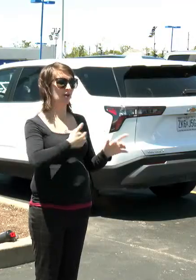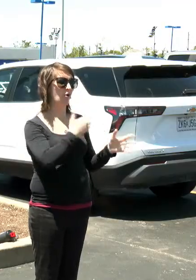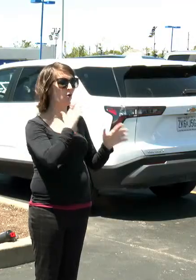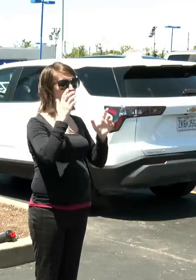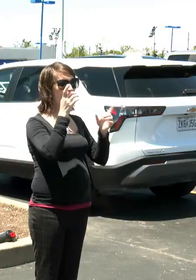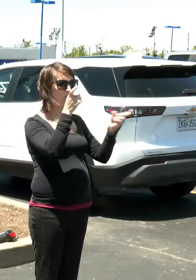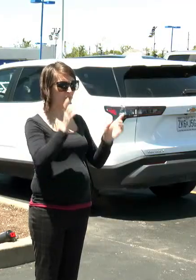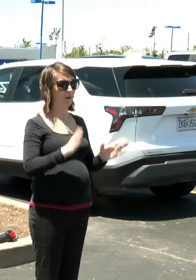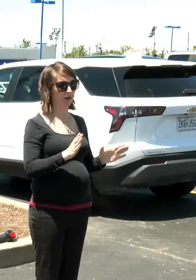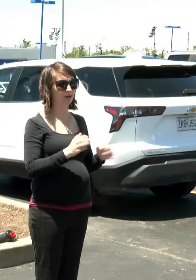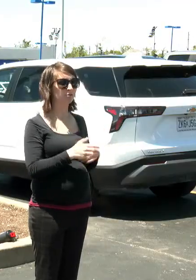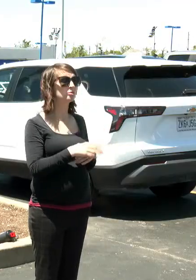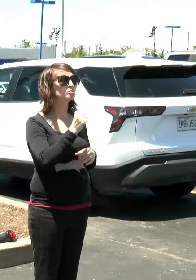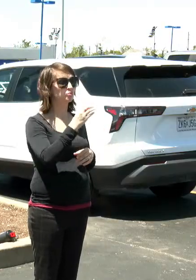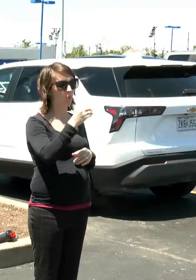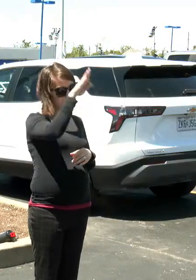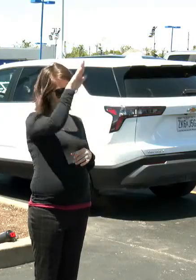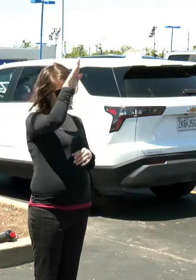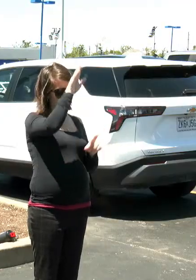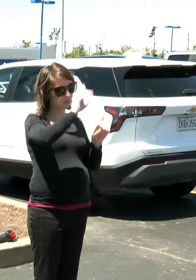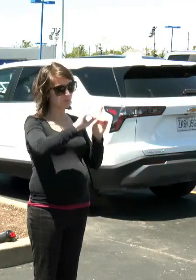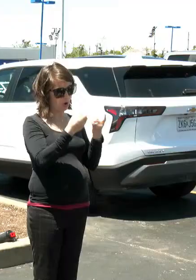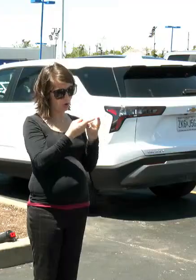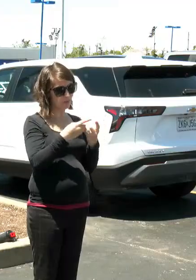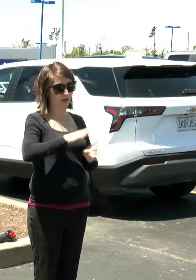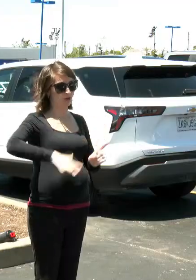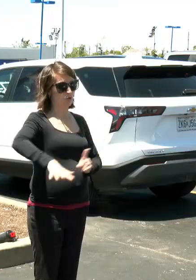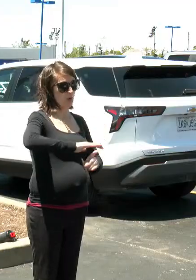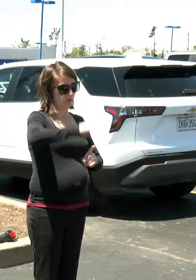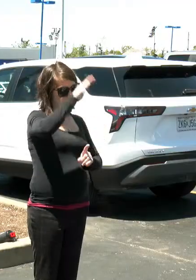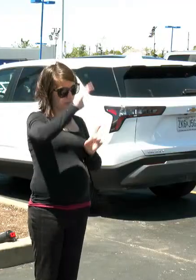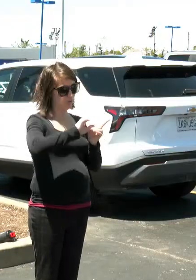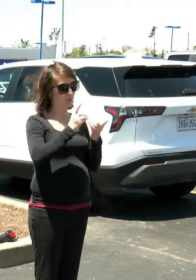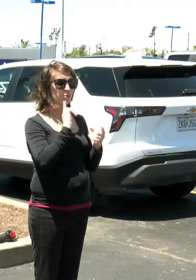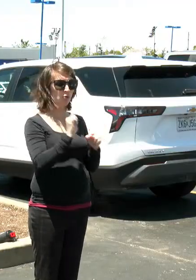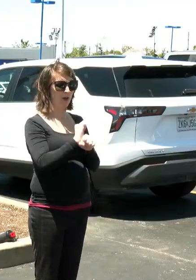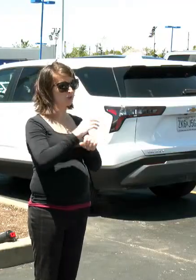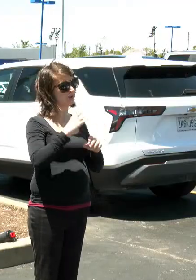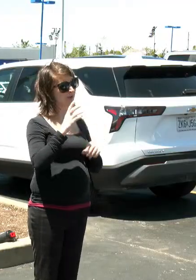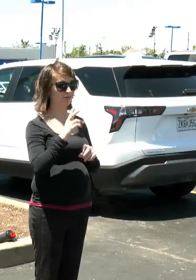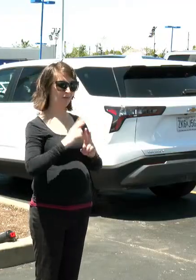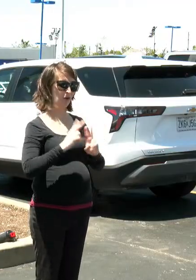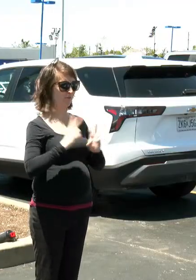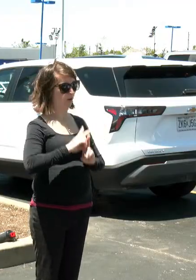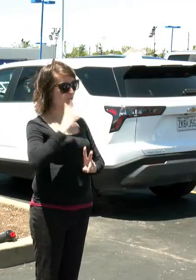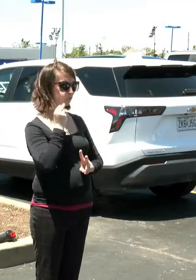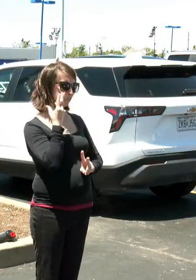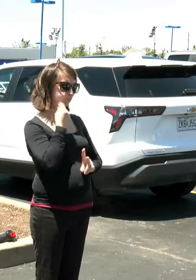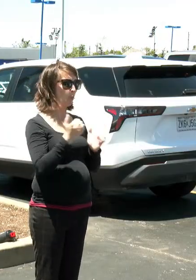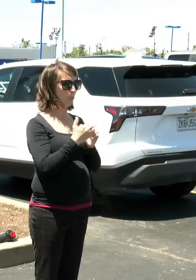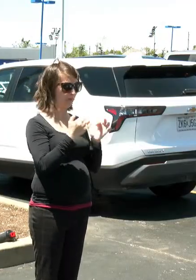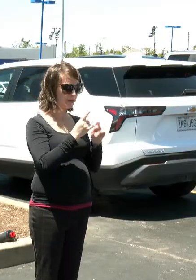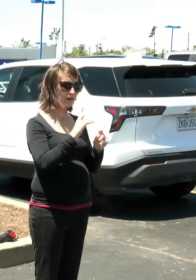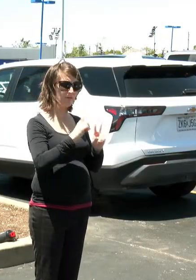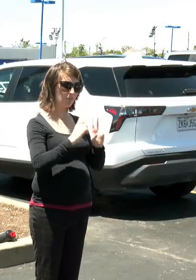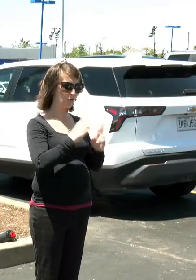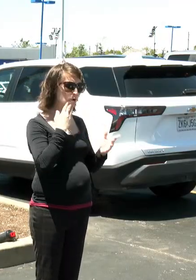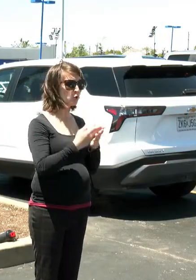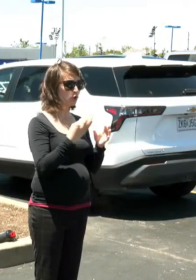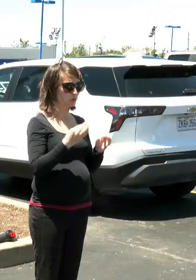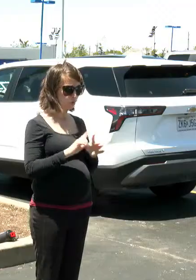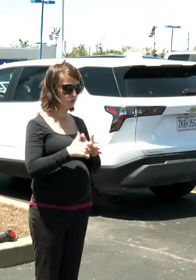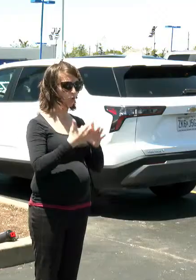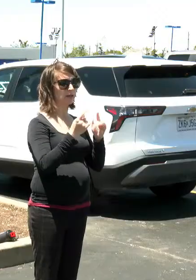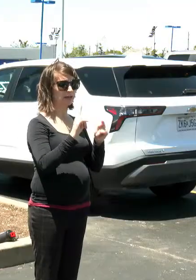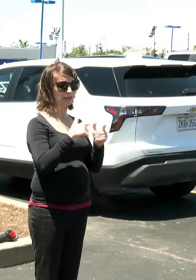system does. Fire department, the surrounding fire departments are very familiar with it and very good at activating it and using the system to